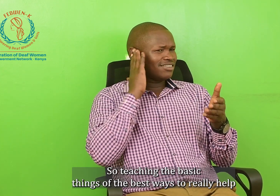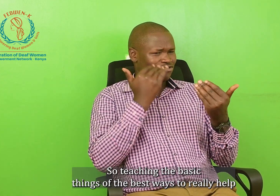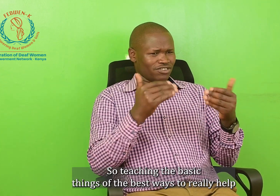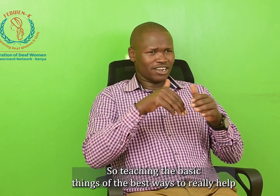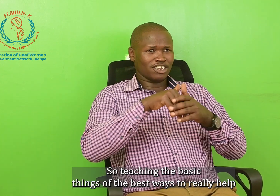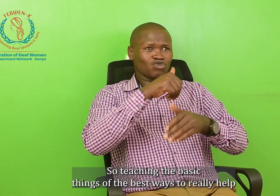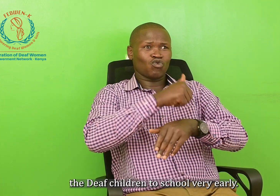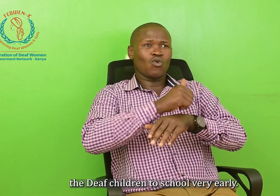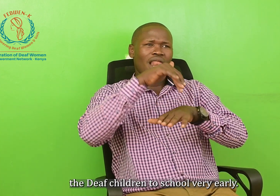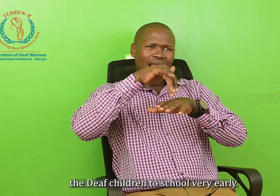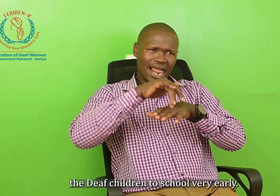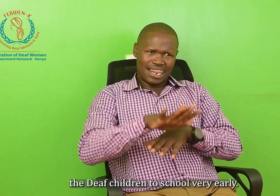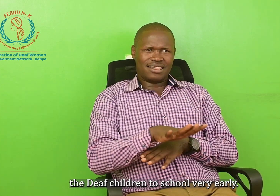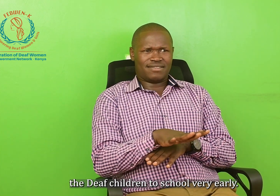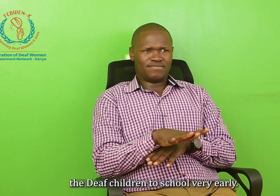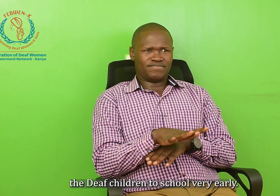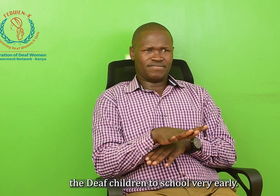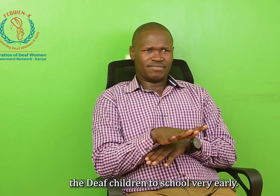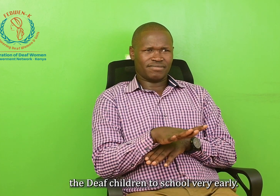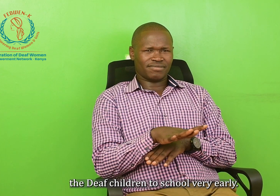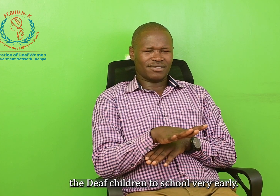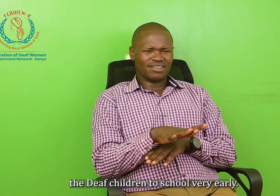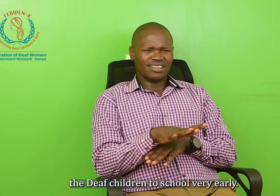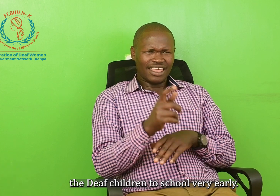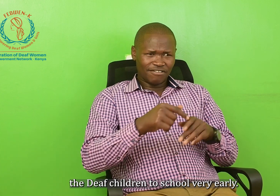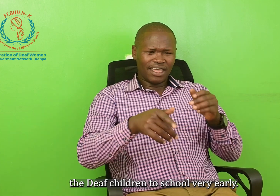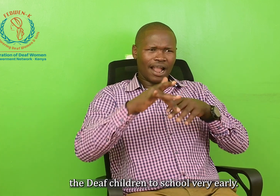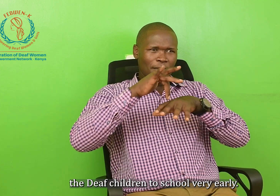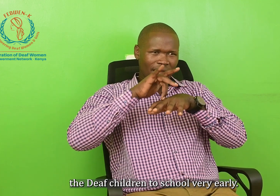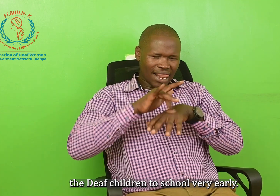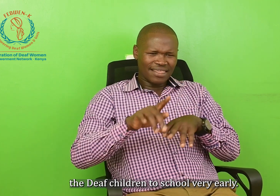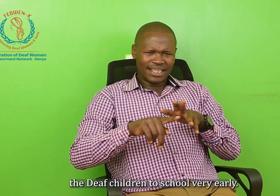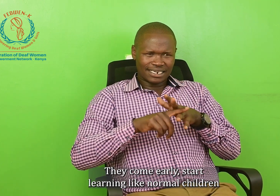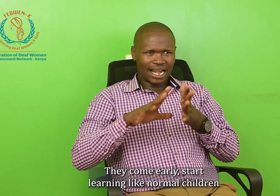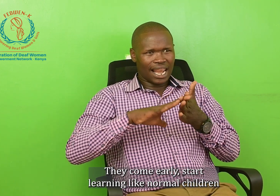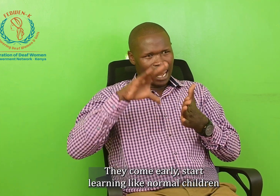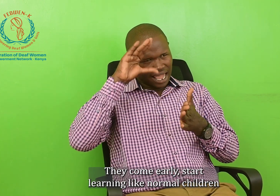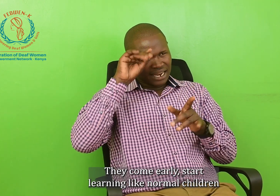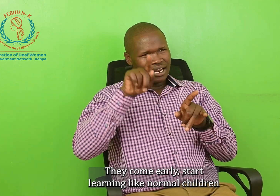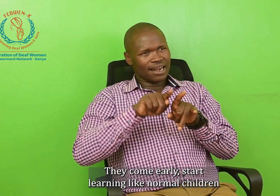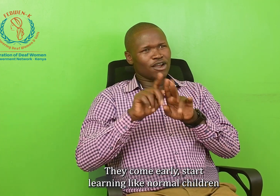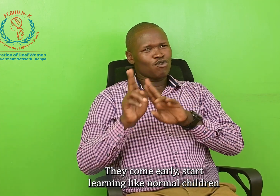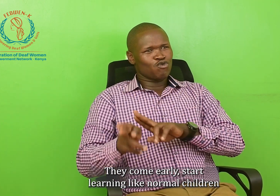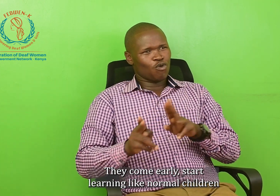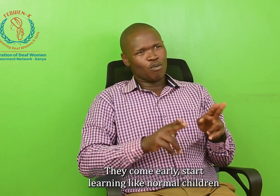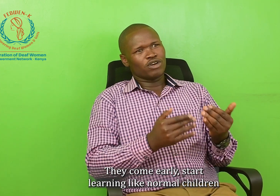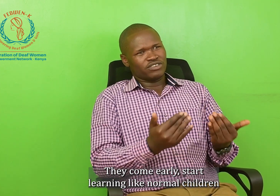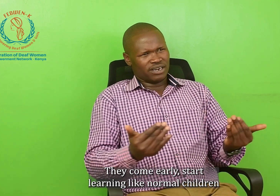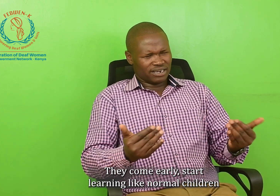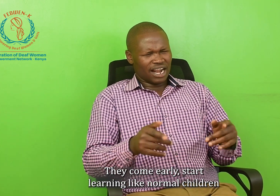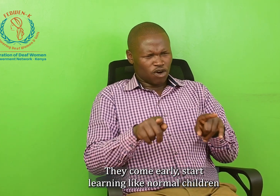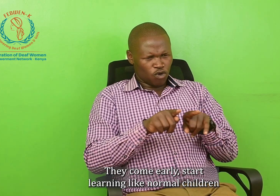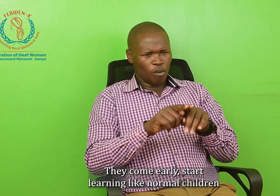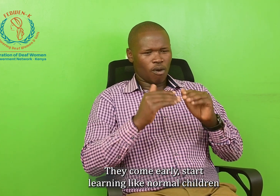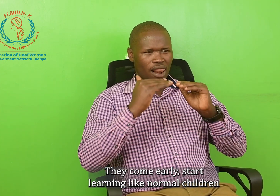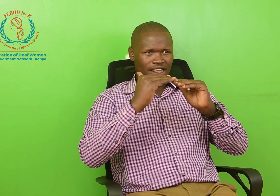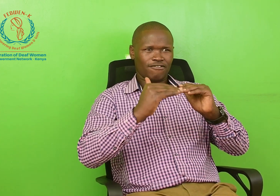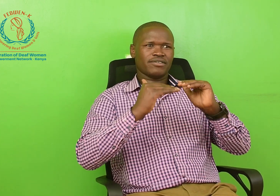to really have the deaf children to school very early. They come in early, start learning like normal children,